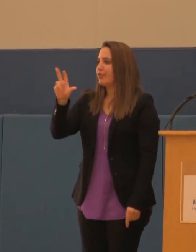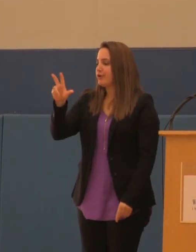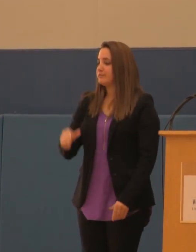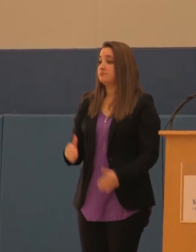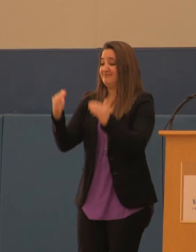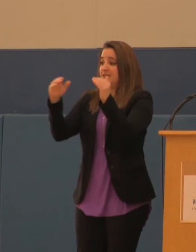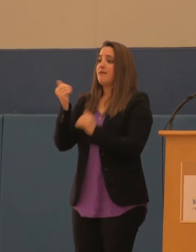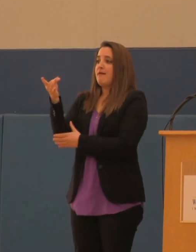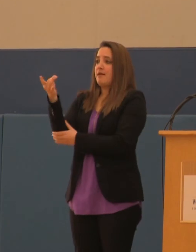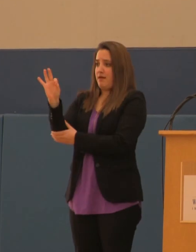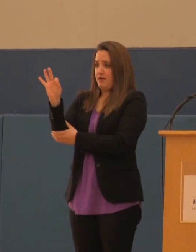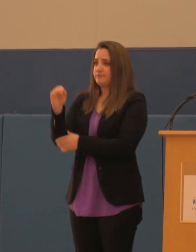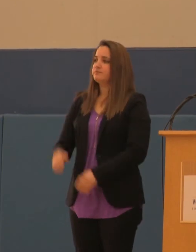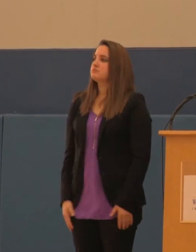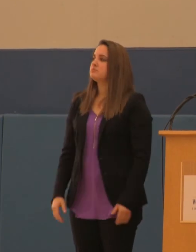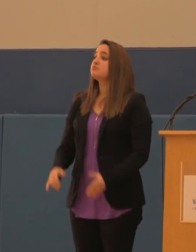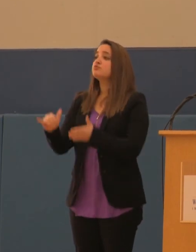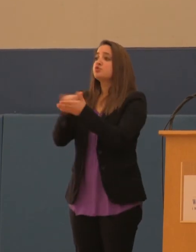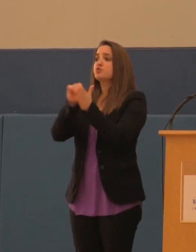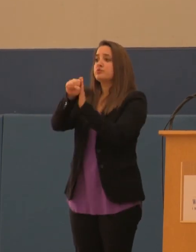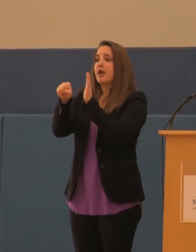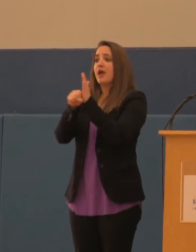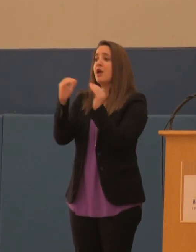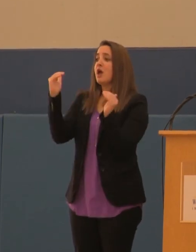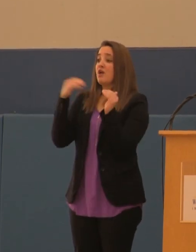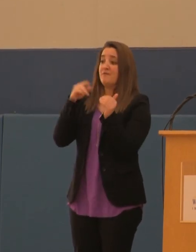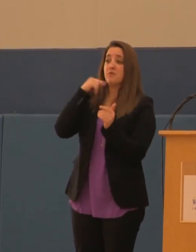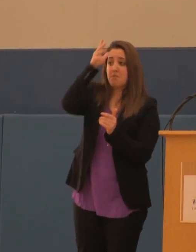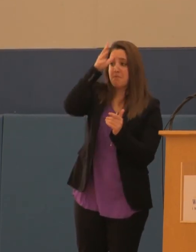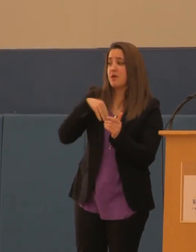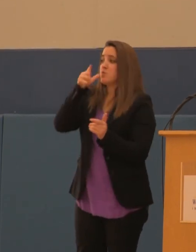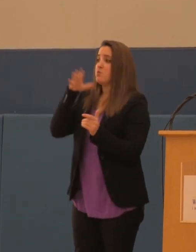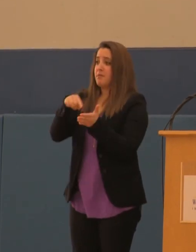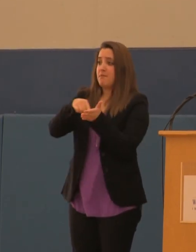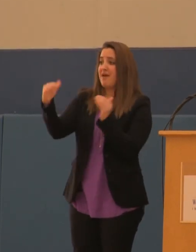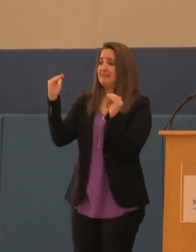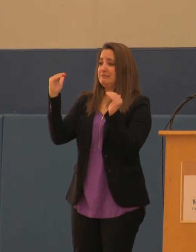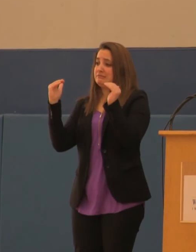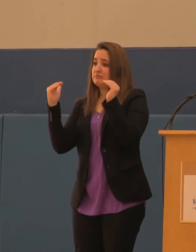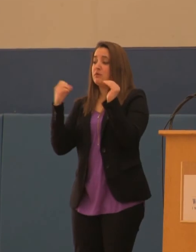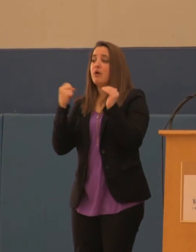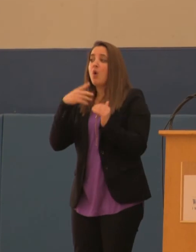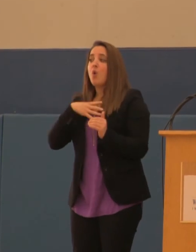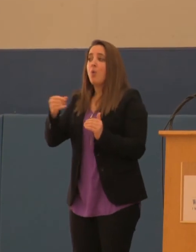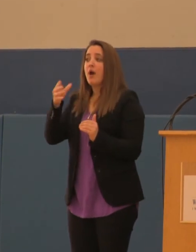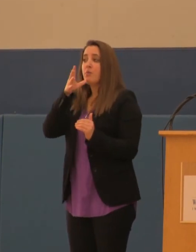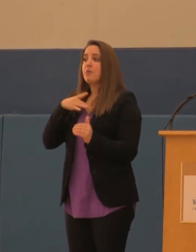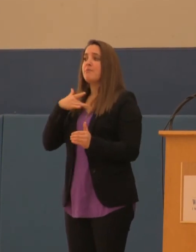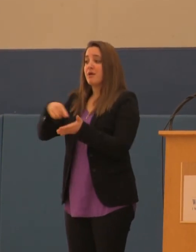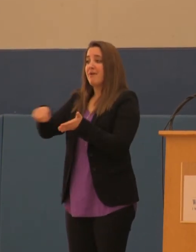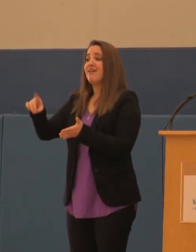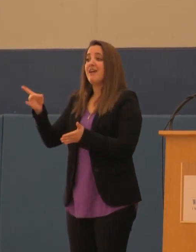1963. 89. While New York has the smallest pay gap of any state in the nation, white women earn 89 cents on the dollar.